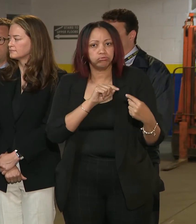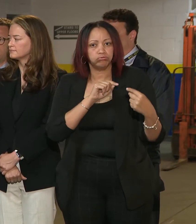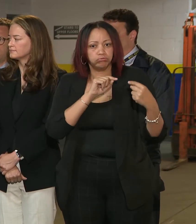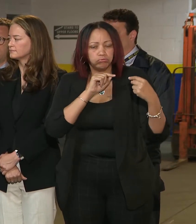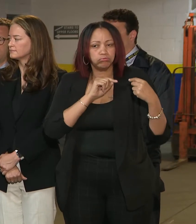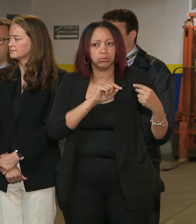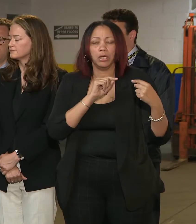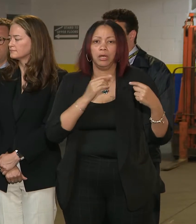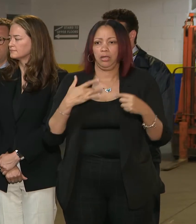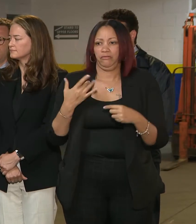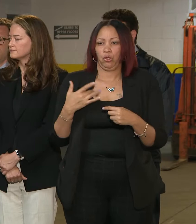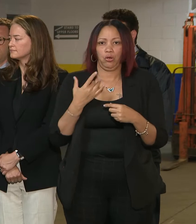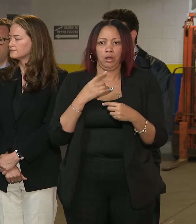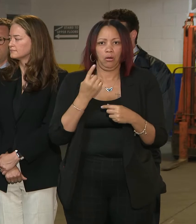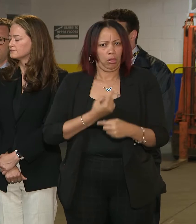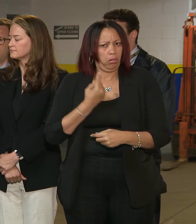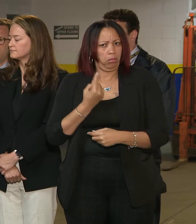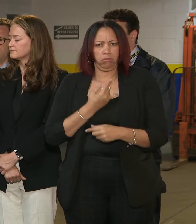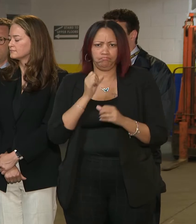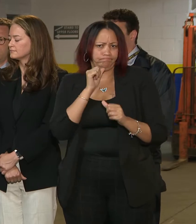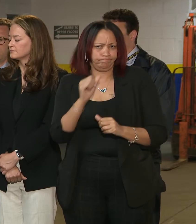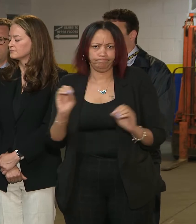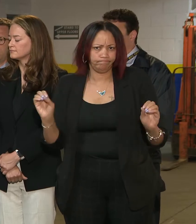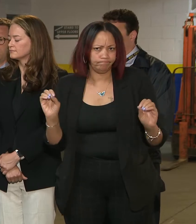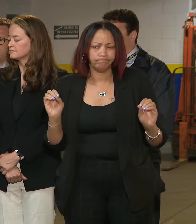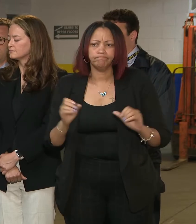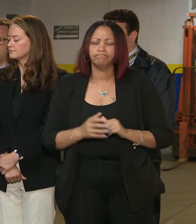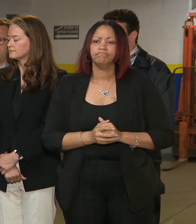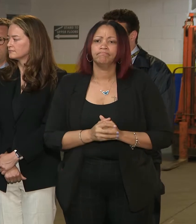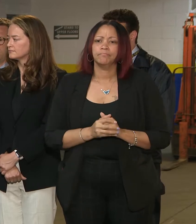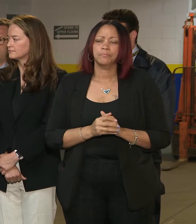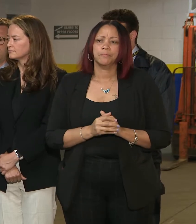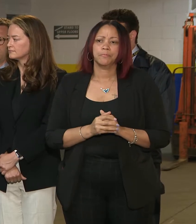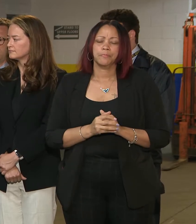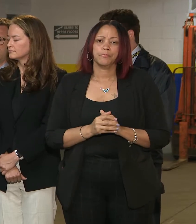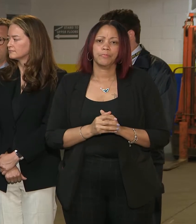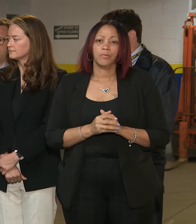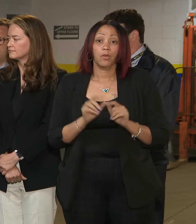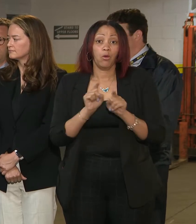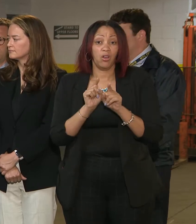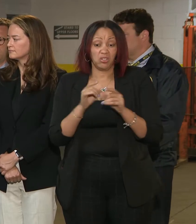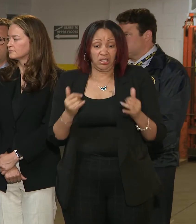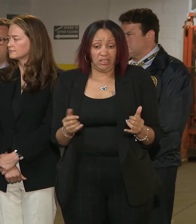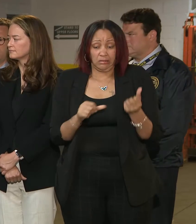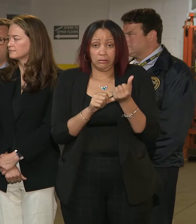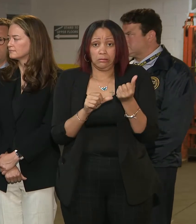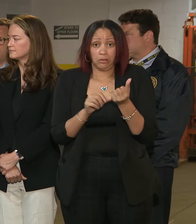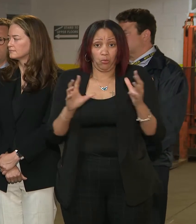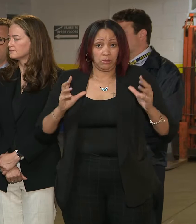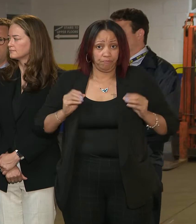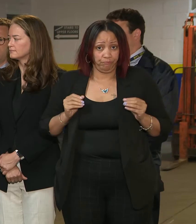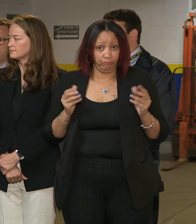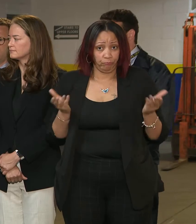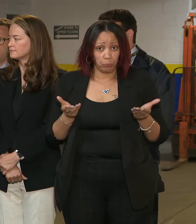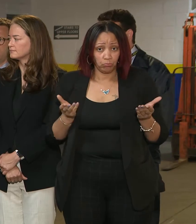to feel we are not alone. And this assistance that we're